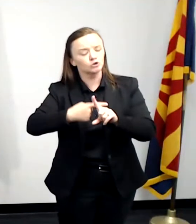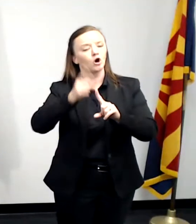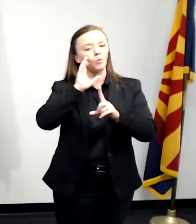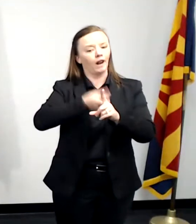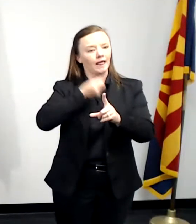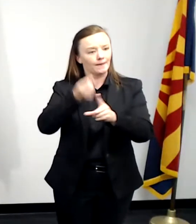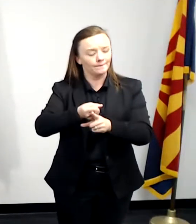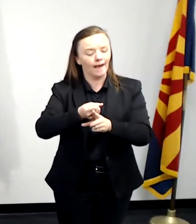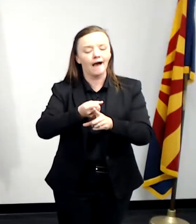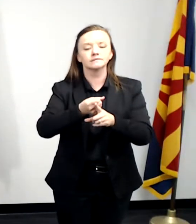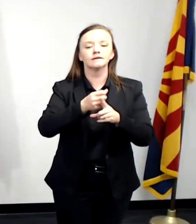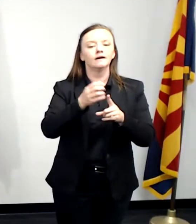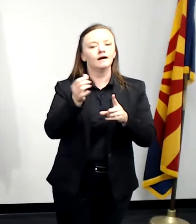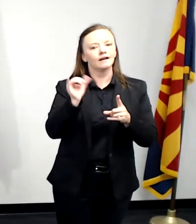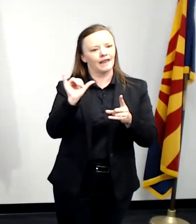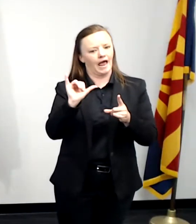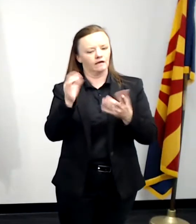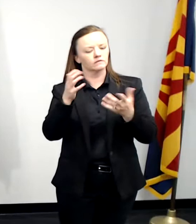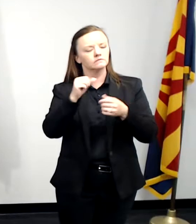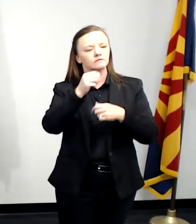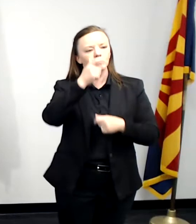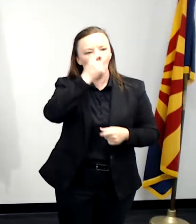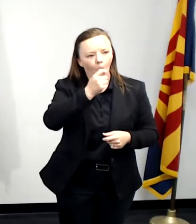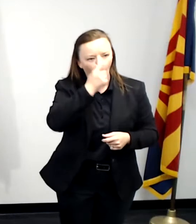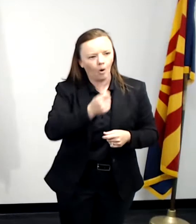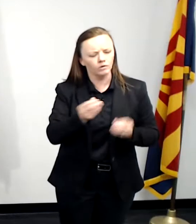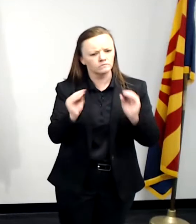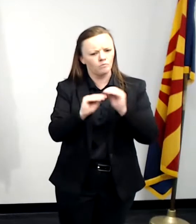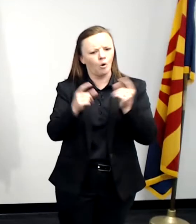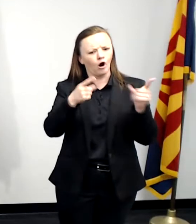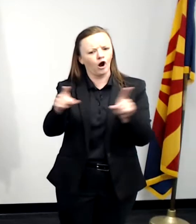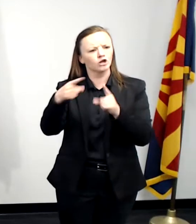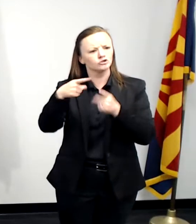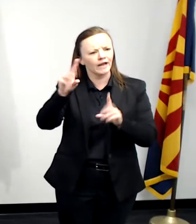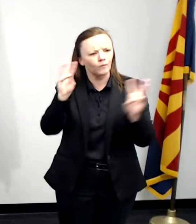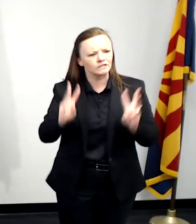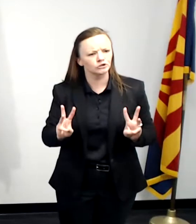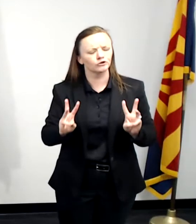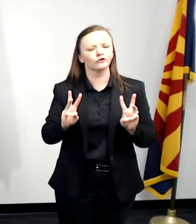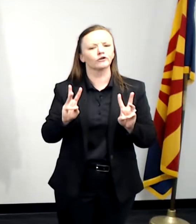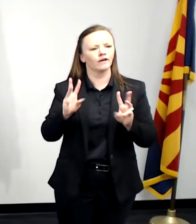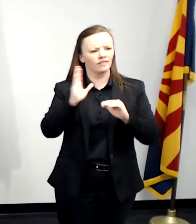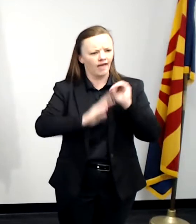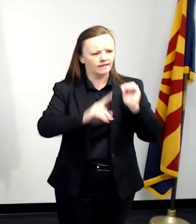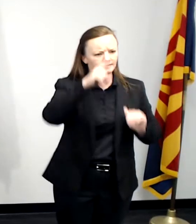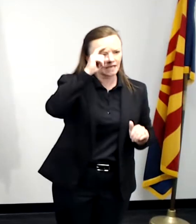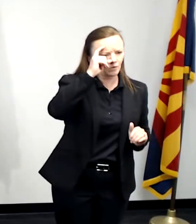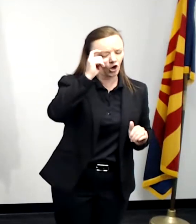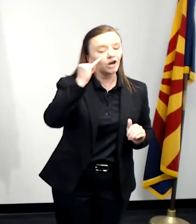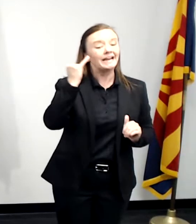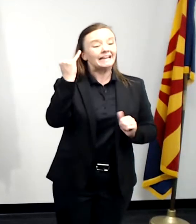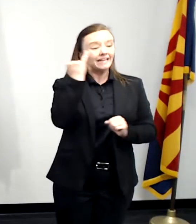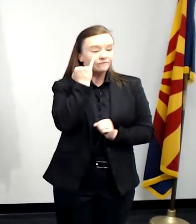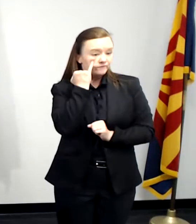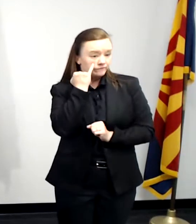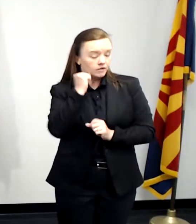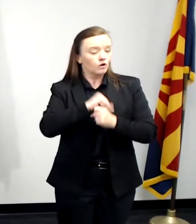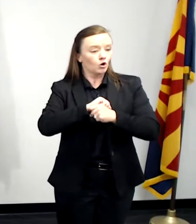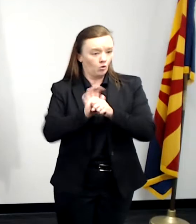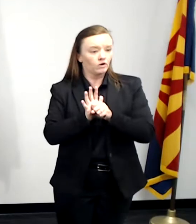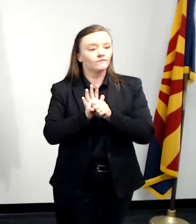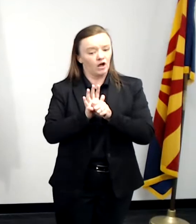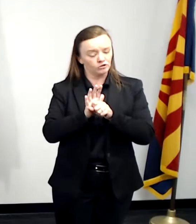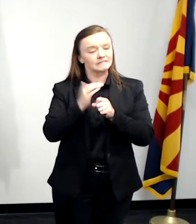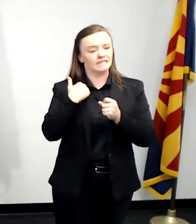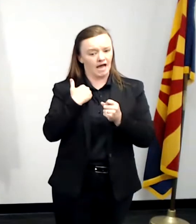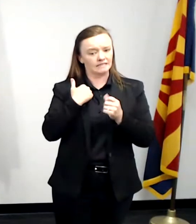colds, we know there's more colds in the winter than there is in summer. If that seasonality does exist, then it completely will change